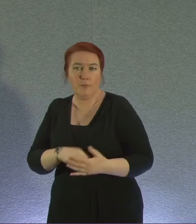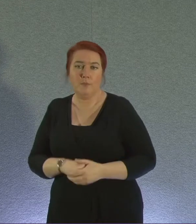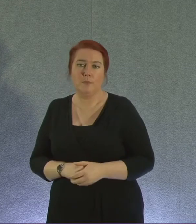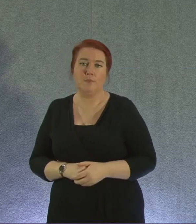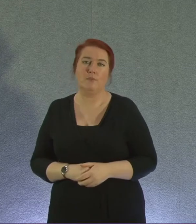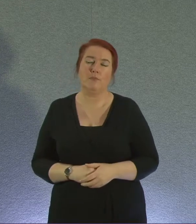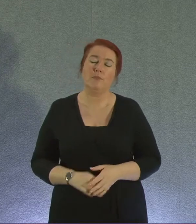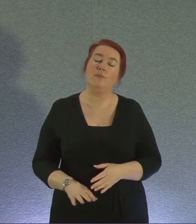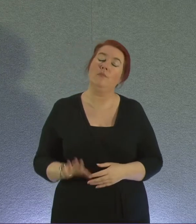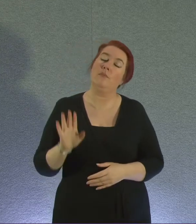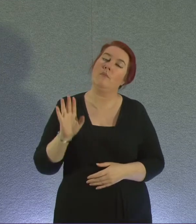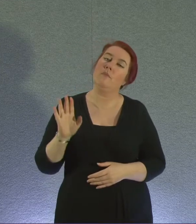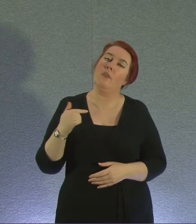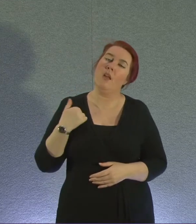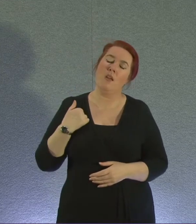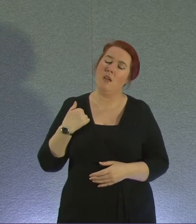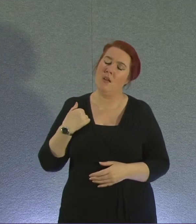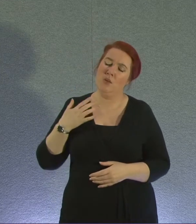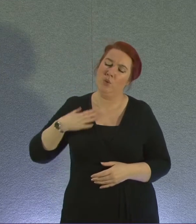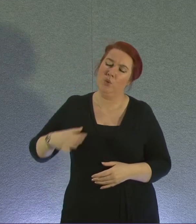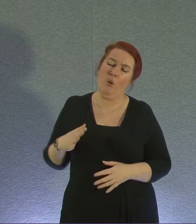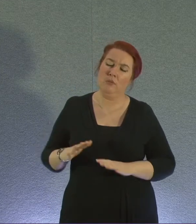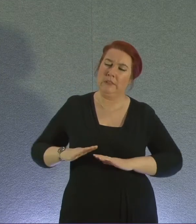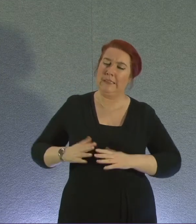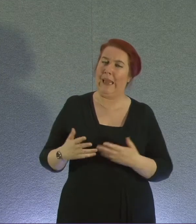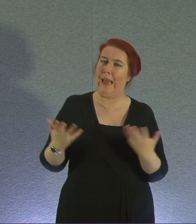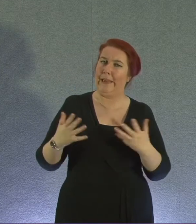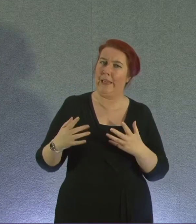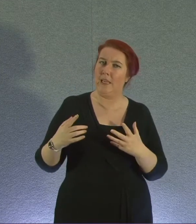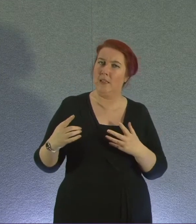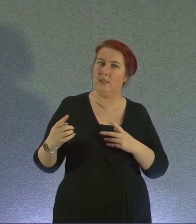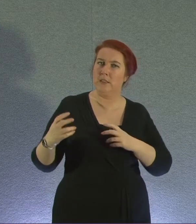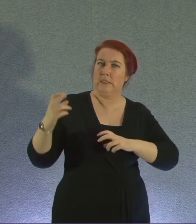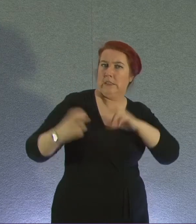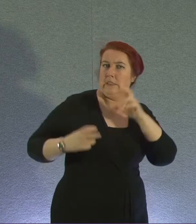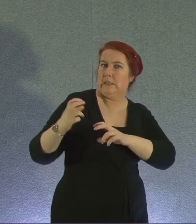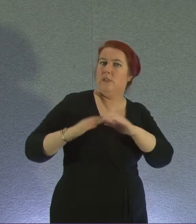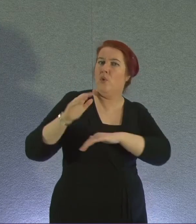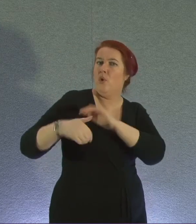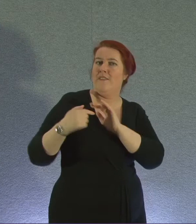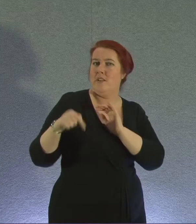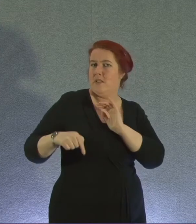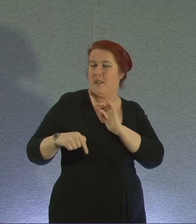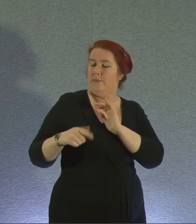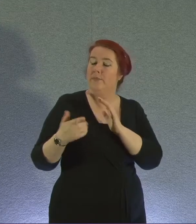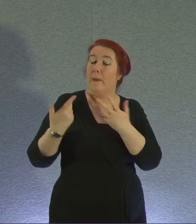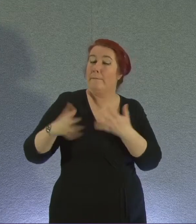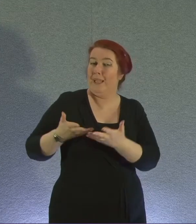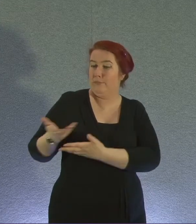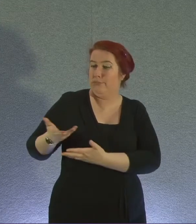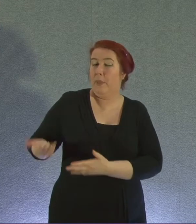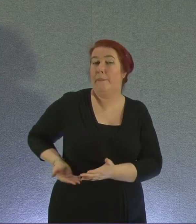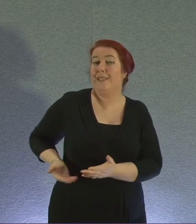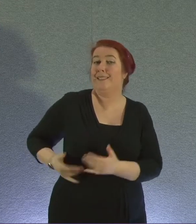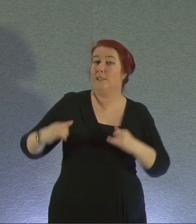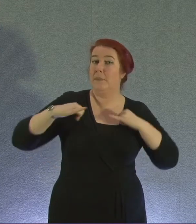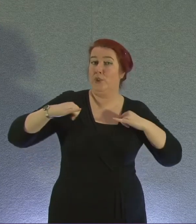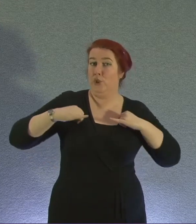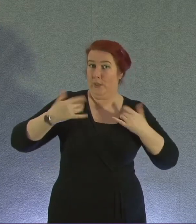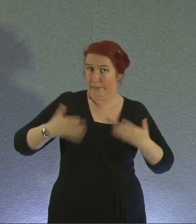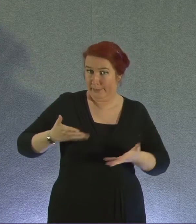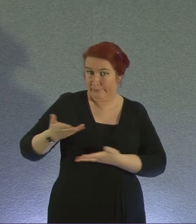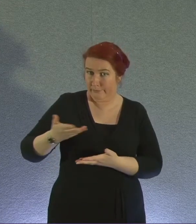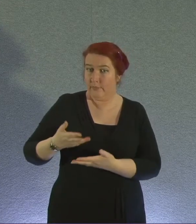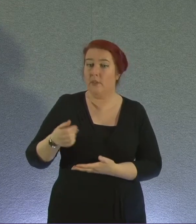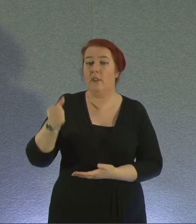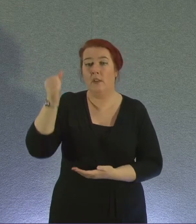to enter into any type of dispute about this. I've spoken to our business manager, and I do know that pairs